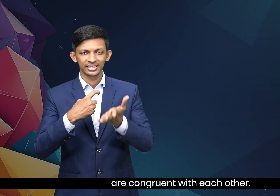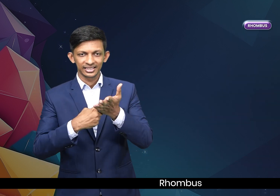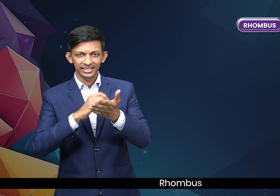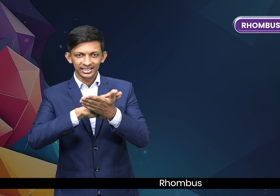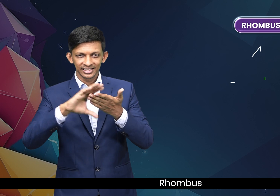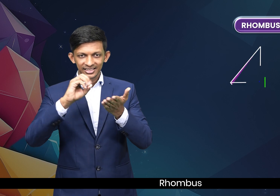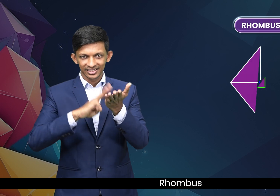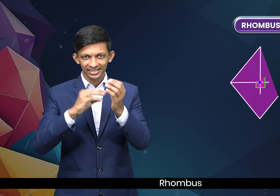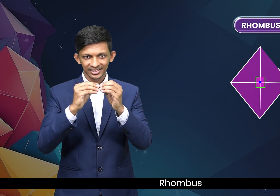Rhombus.